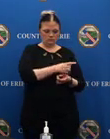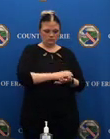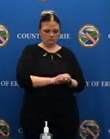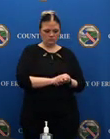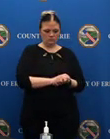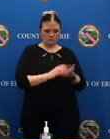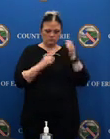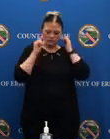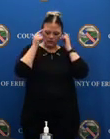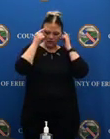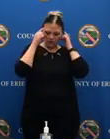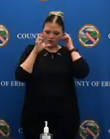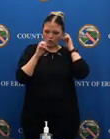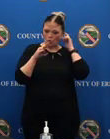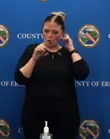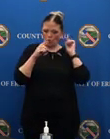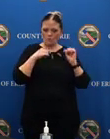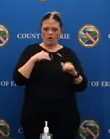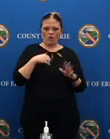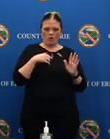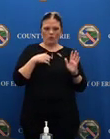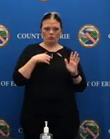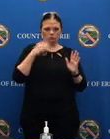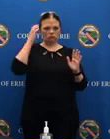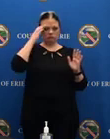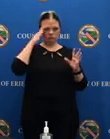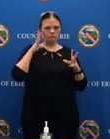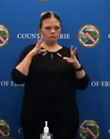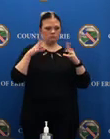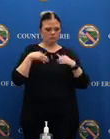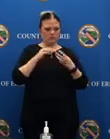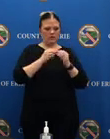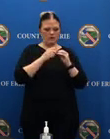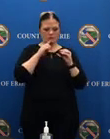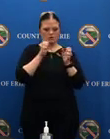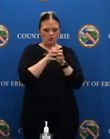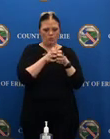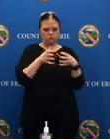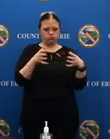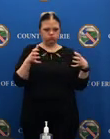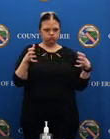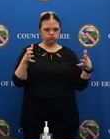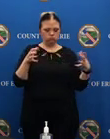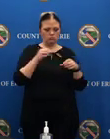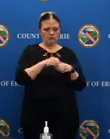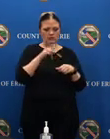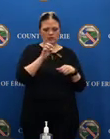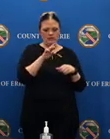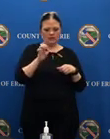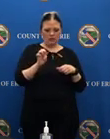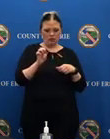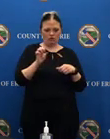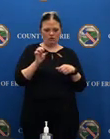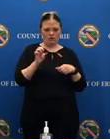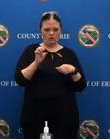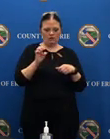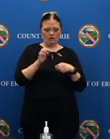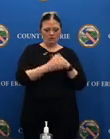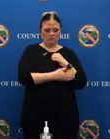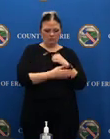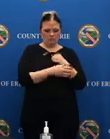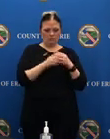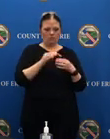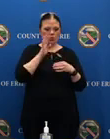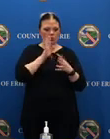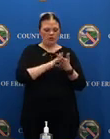So Governor Cuomo today acknowledged that numbers are growing in Erie County, and it could be the next hotspot in the state. Are the numbers being